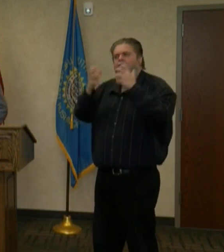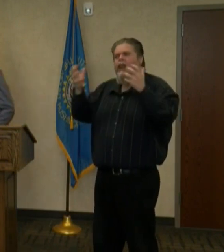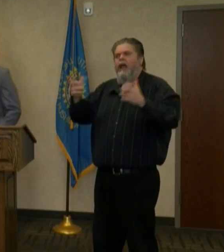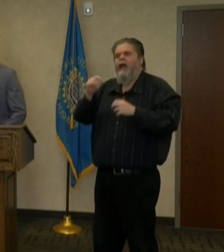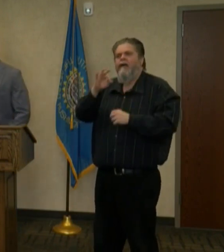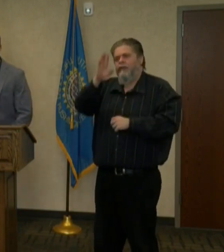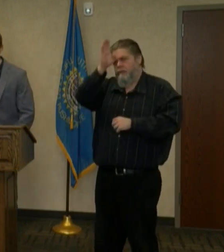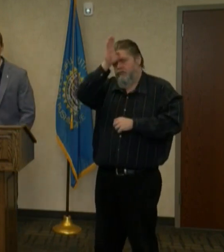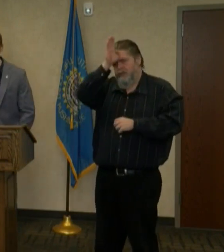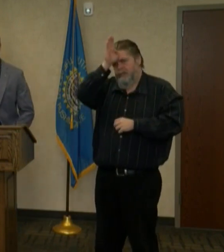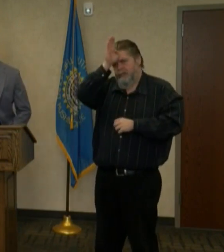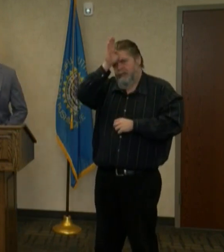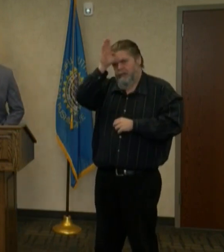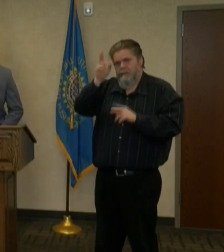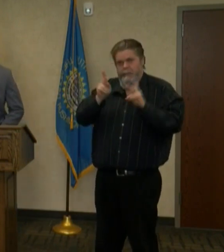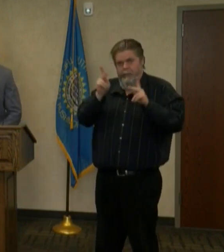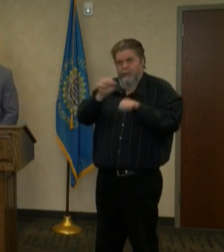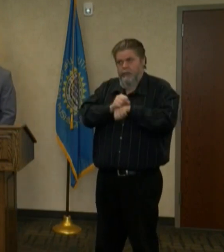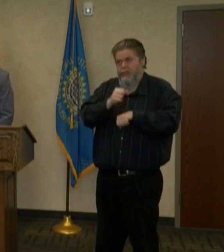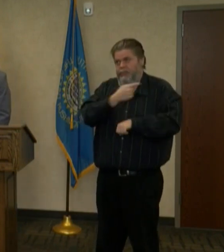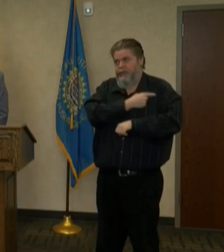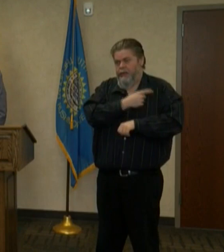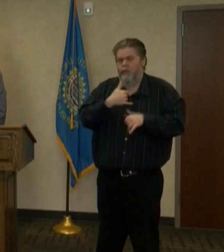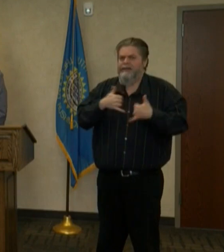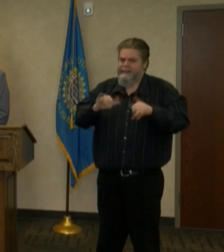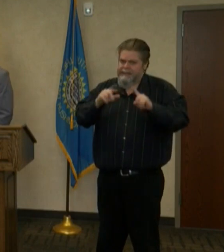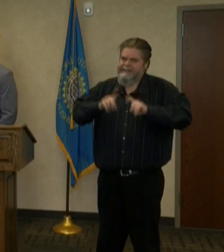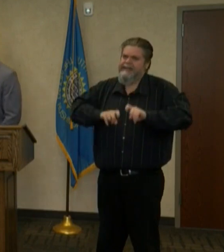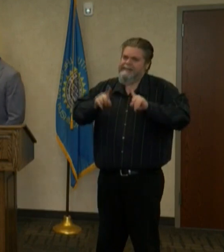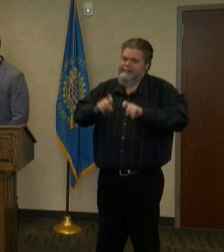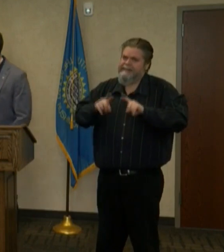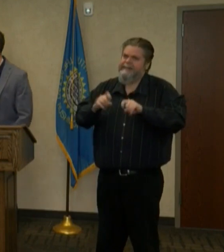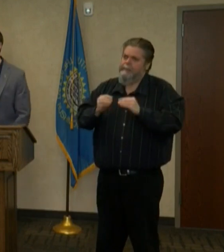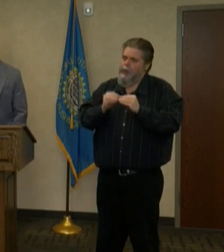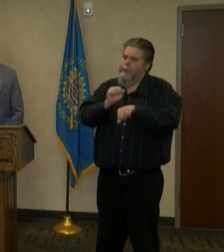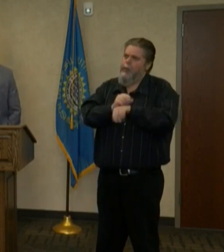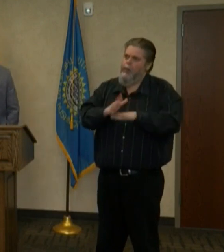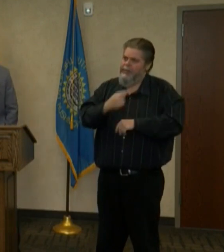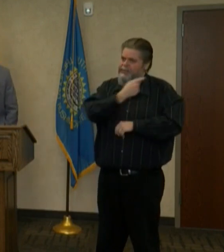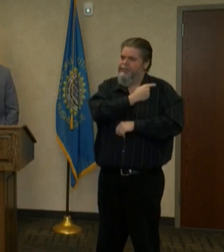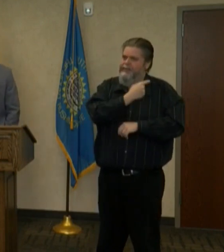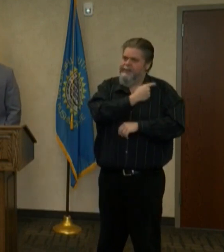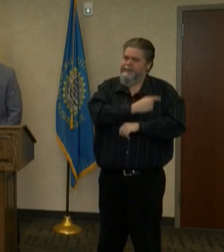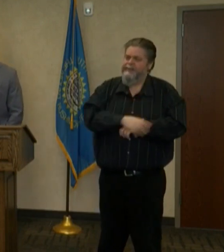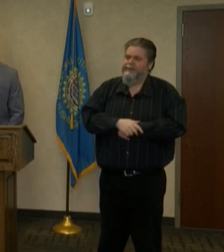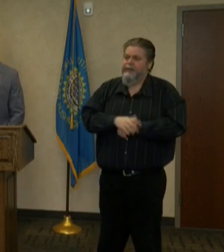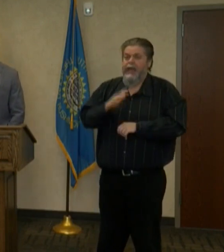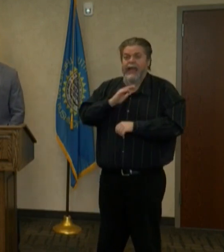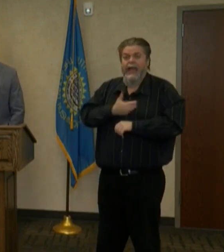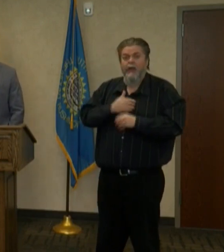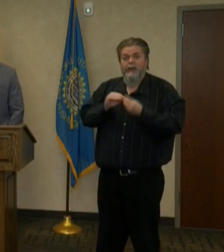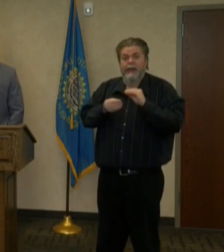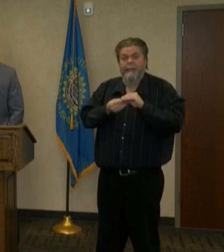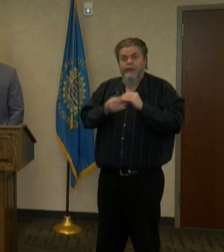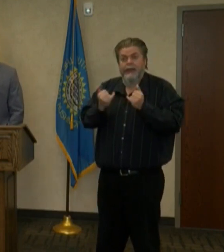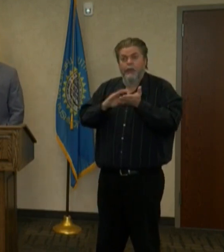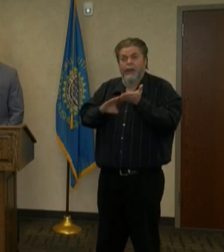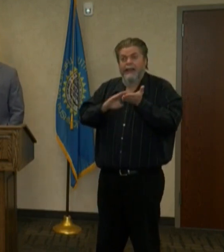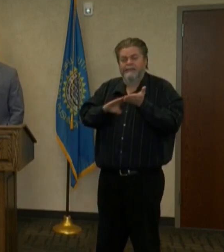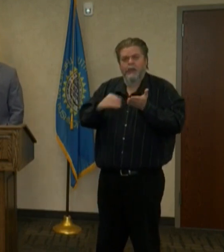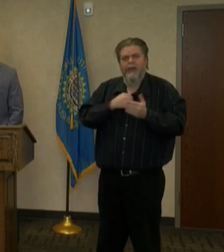Smithfield employees during this time. And we continue to test a ton of Smithfield employees. Our numbers today that we'll release, we